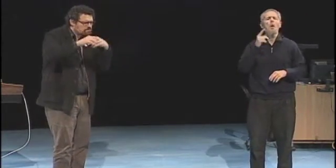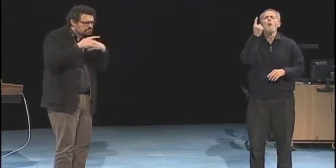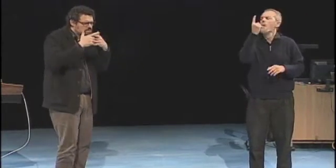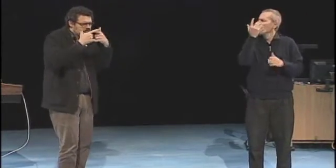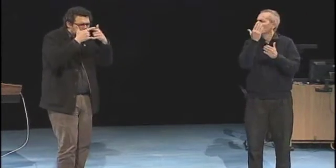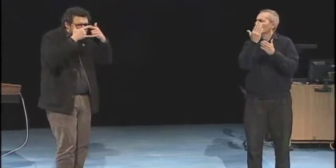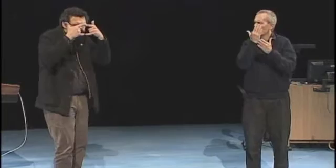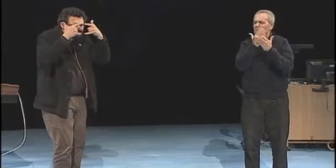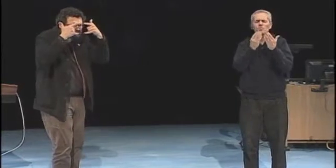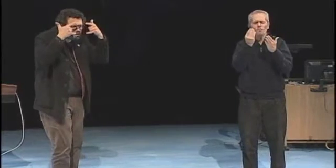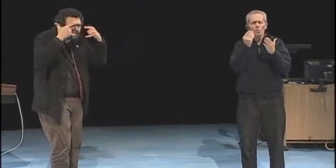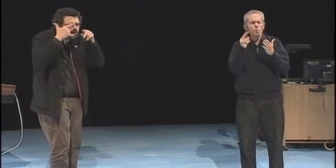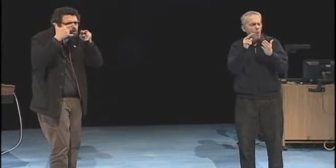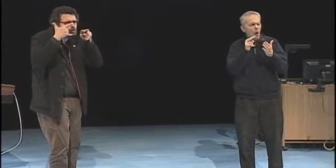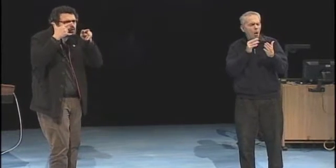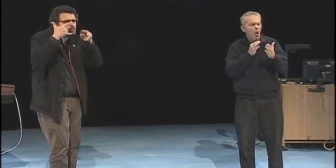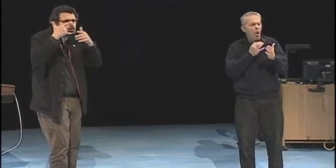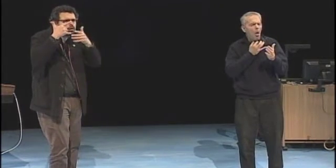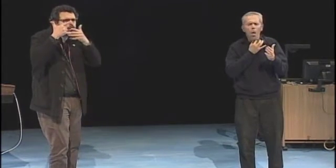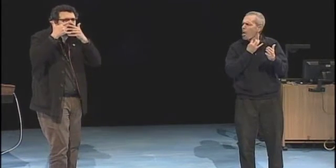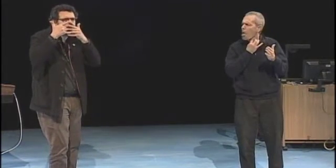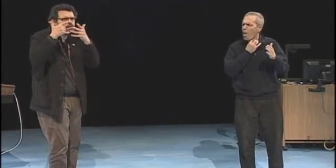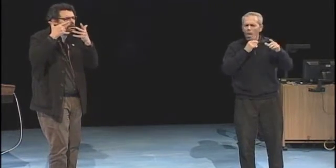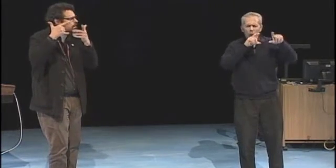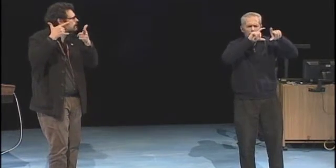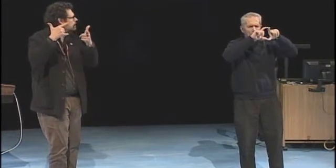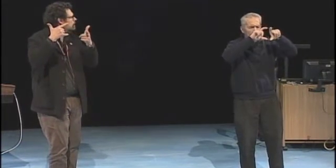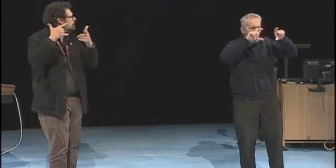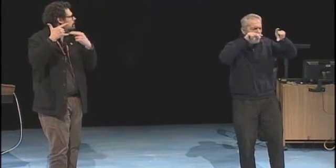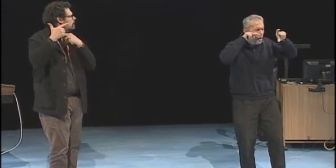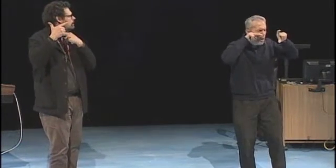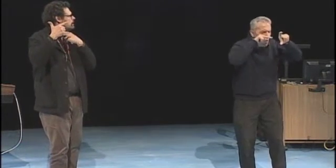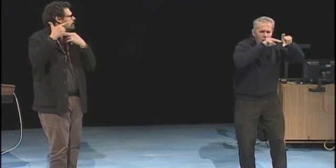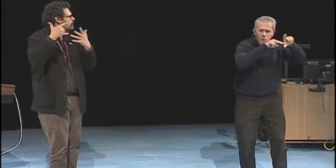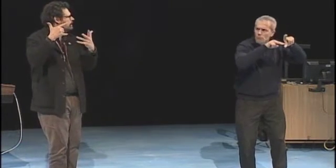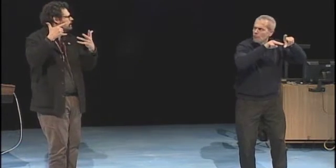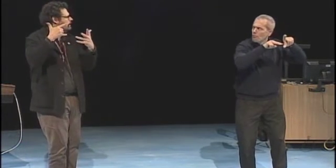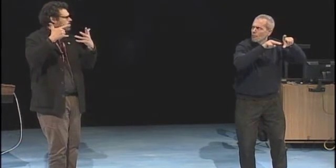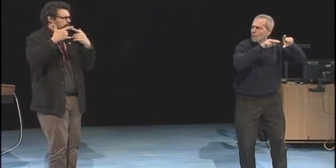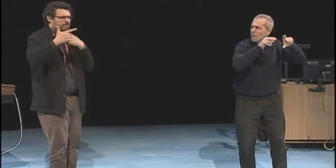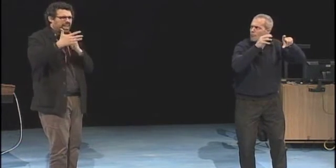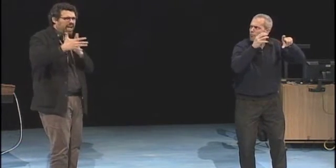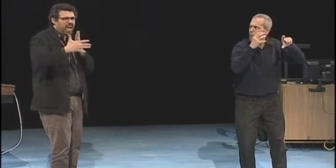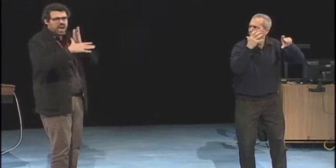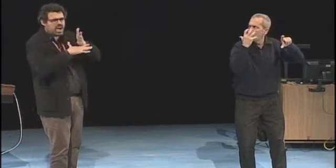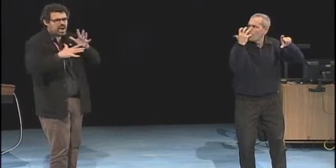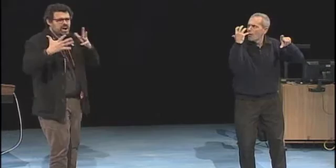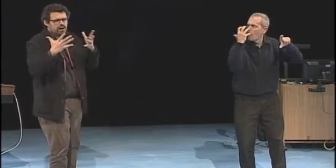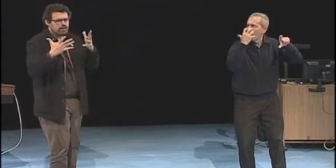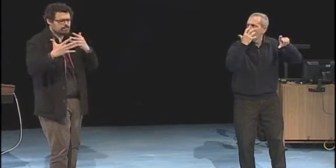we have growing up and being pushed to the side, hushed, silenced, set aside.